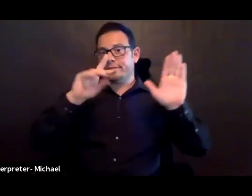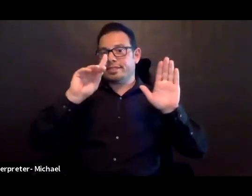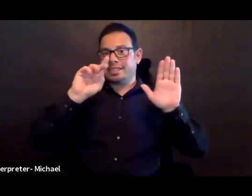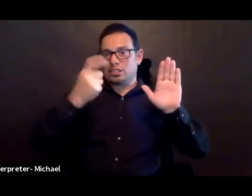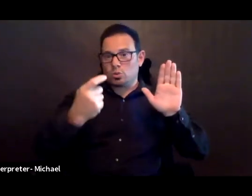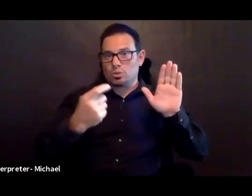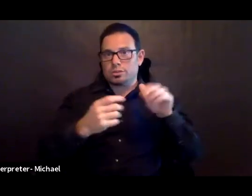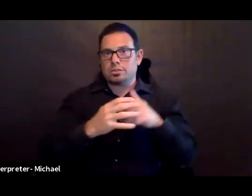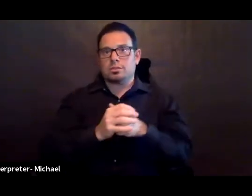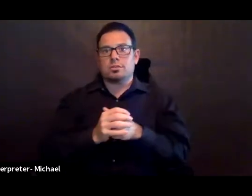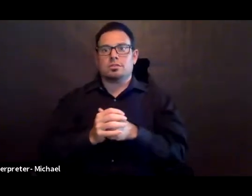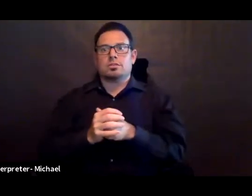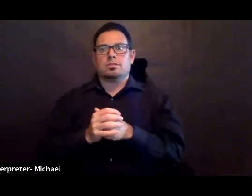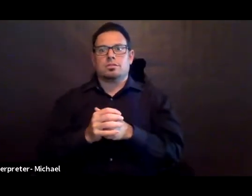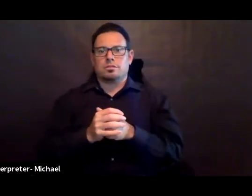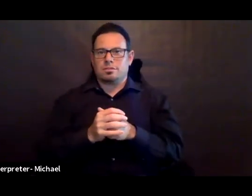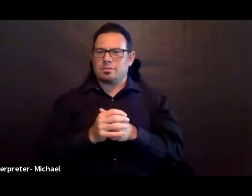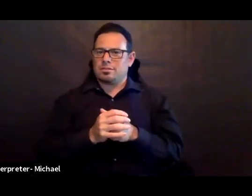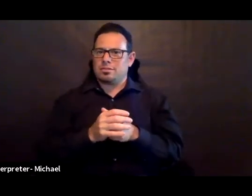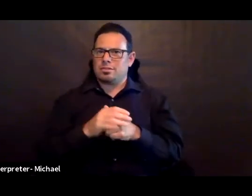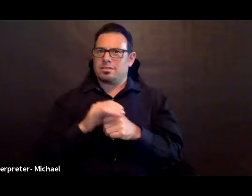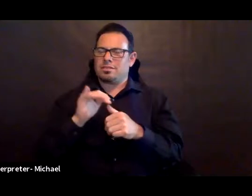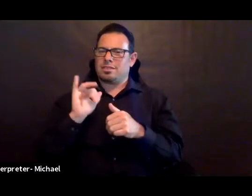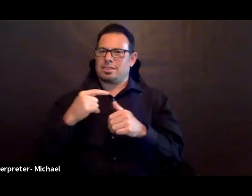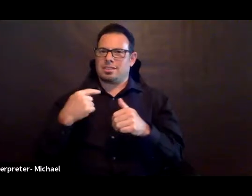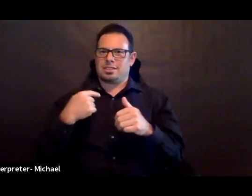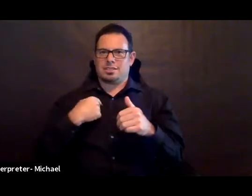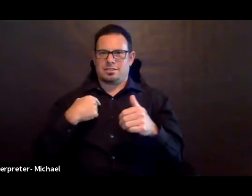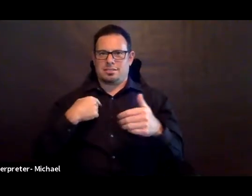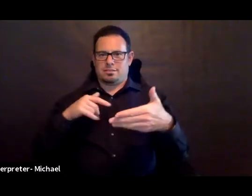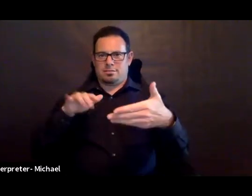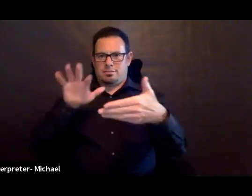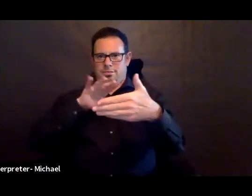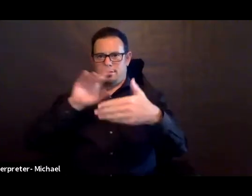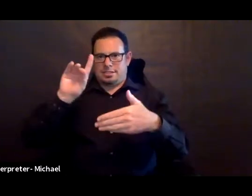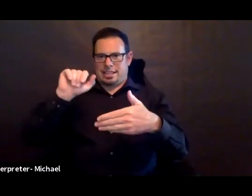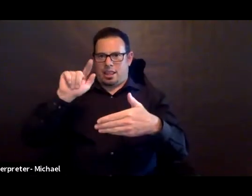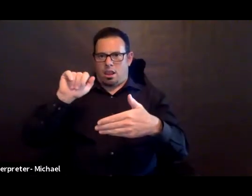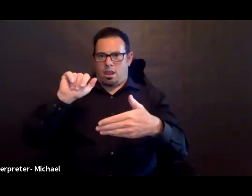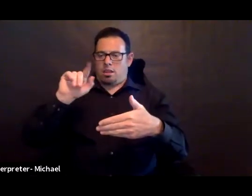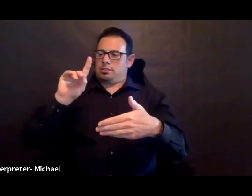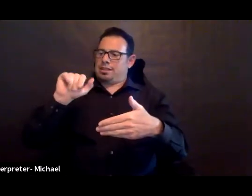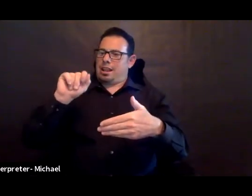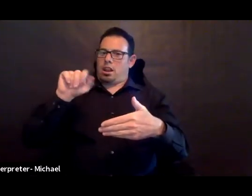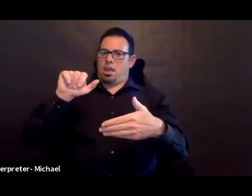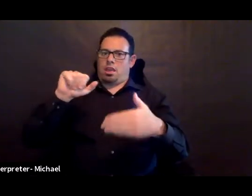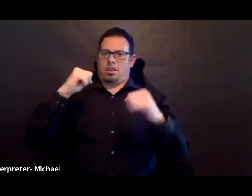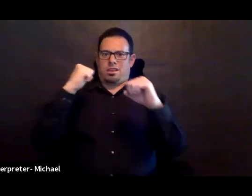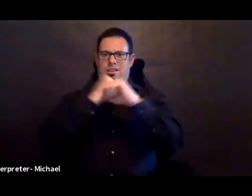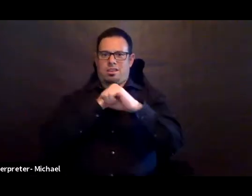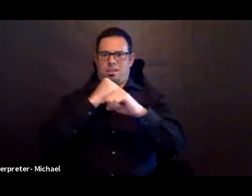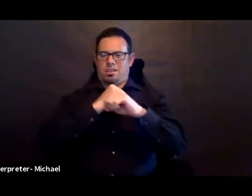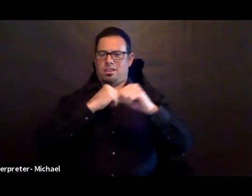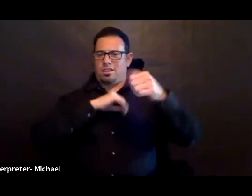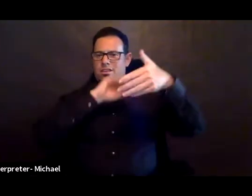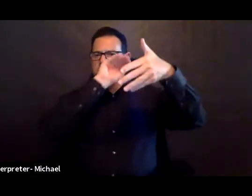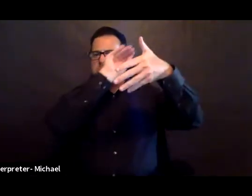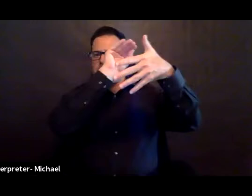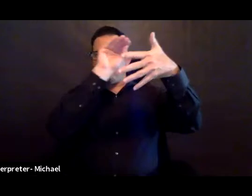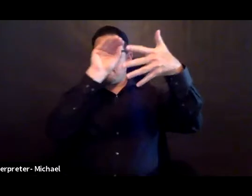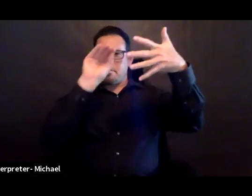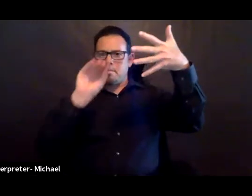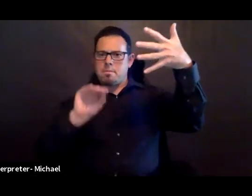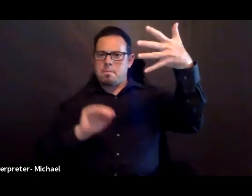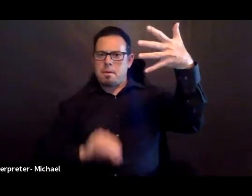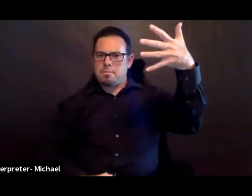in evaluating the breakthrough data. But I do want to acknowledge too that the data that we have are